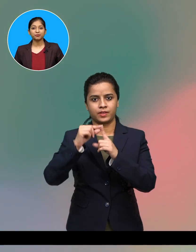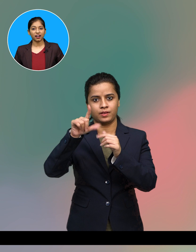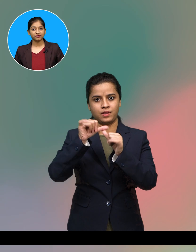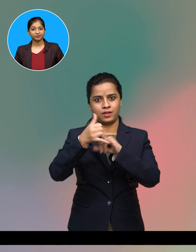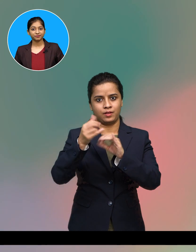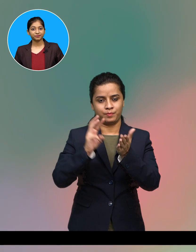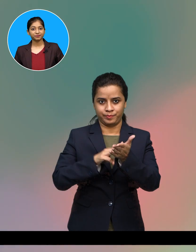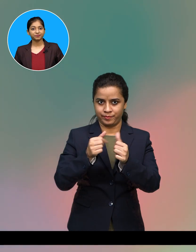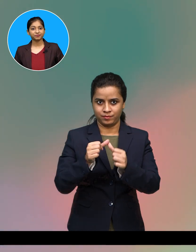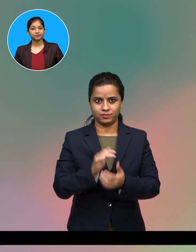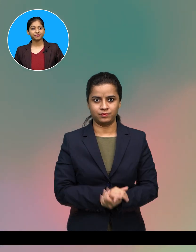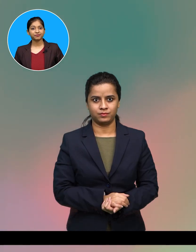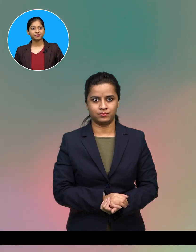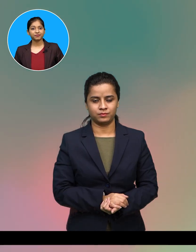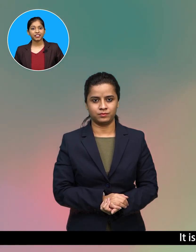Plasma.